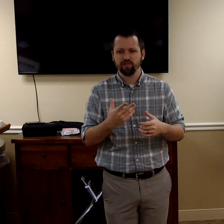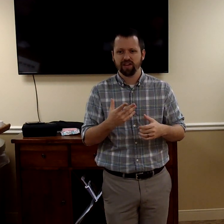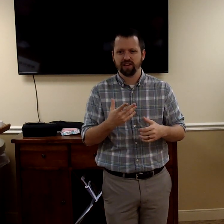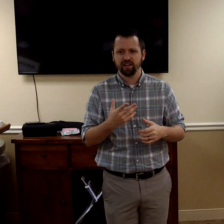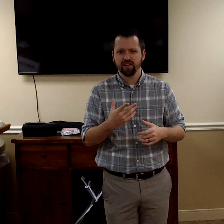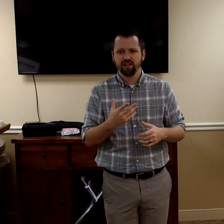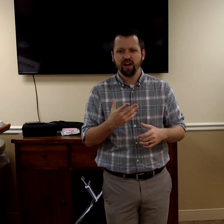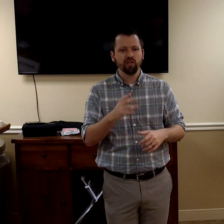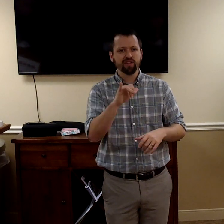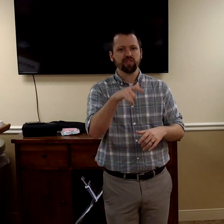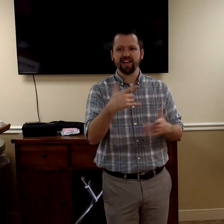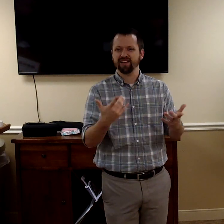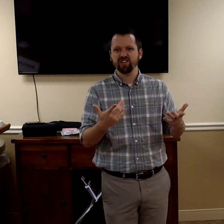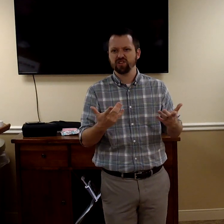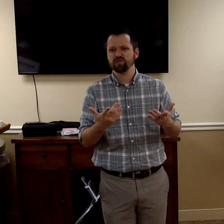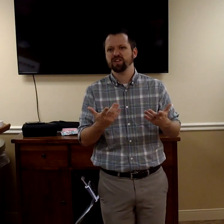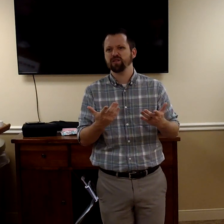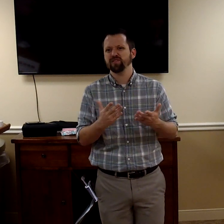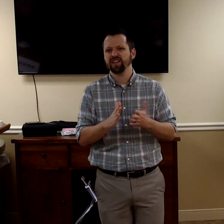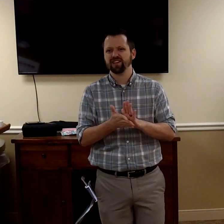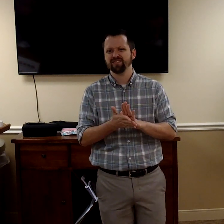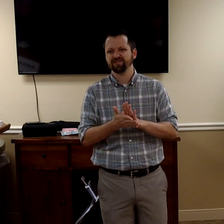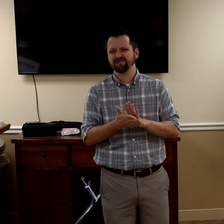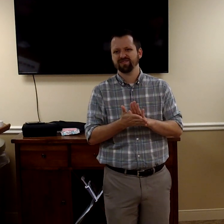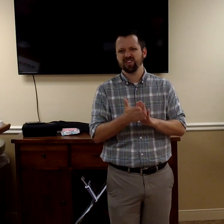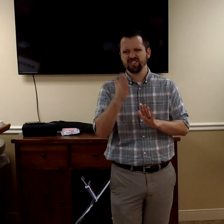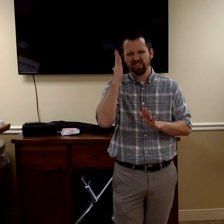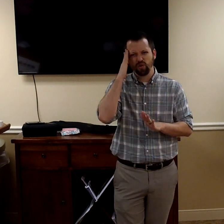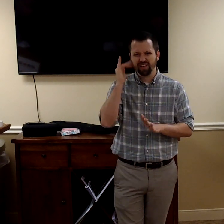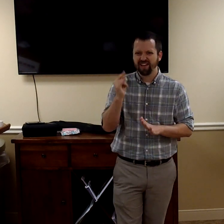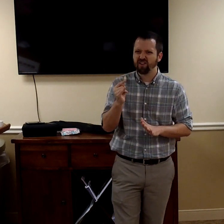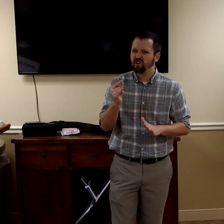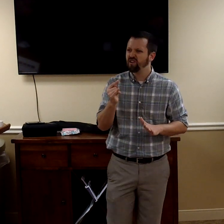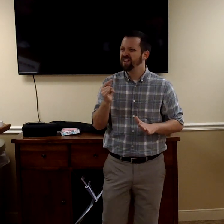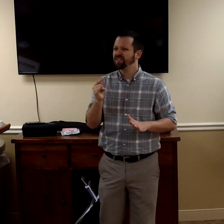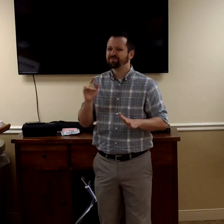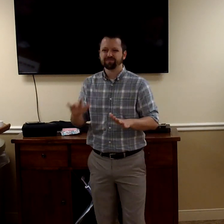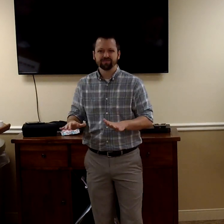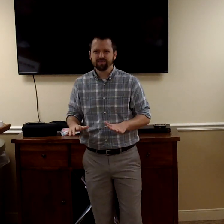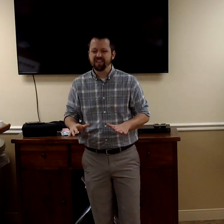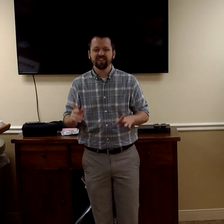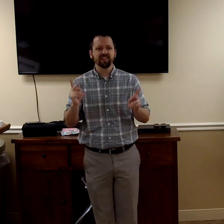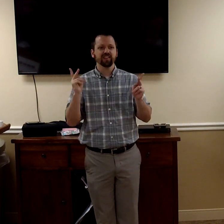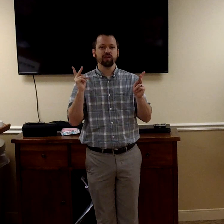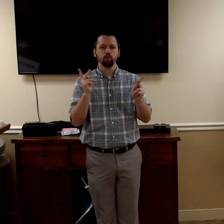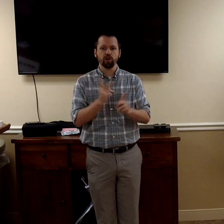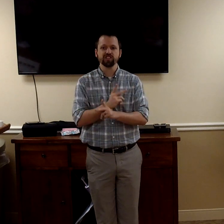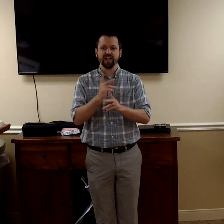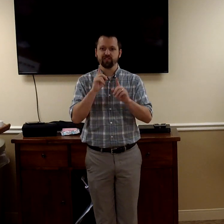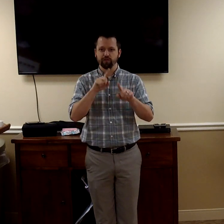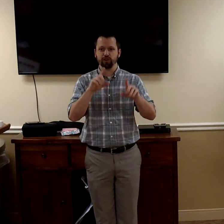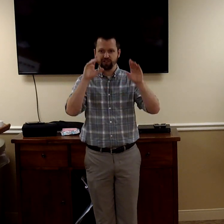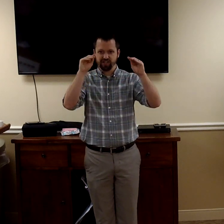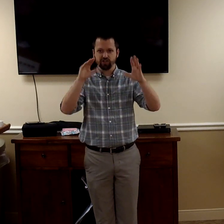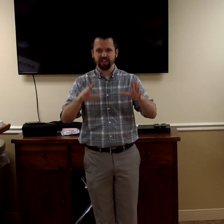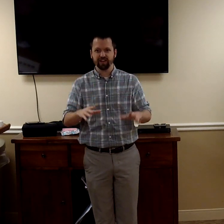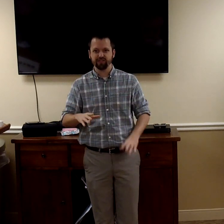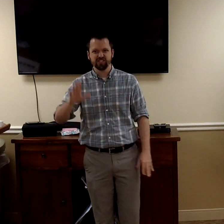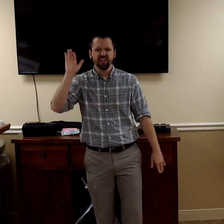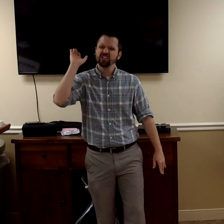like that's what that is. It just becomes like, you just know it. I don't know. That's like the worst answer for your teacher to give. Just